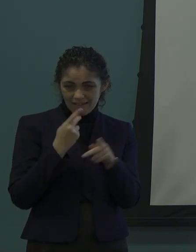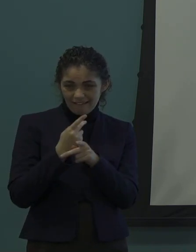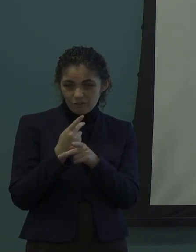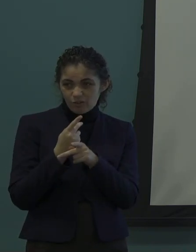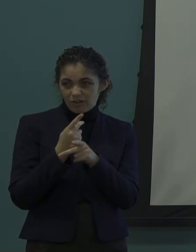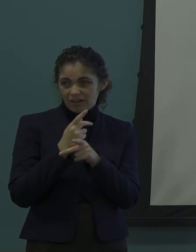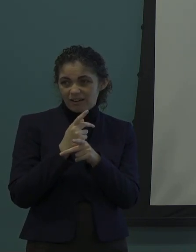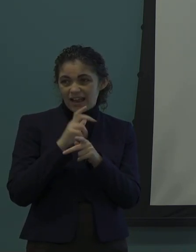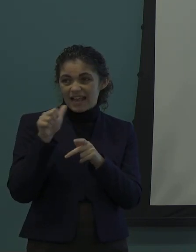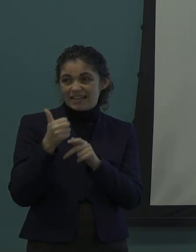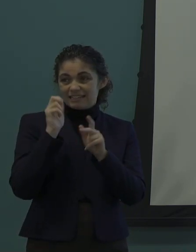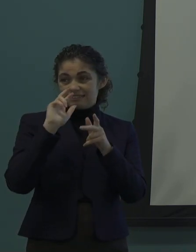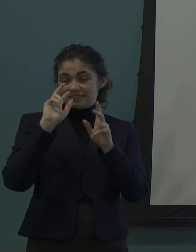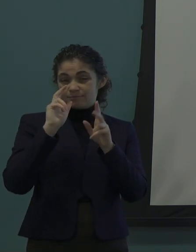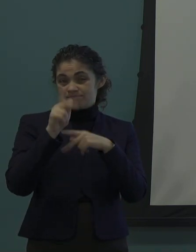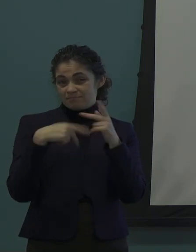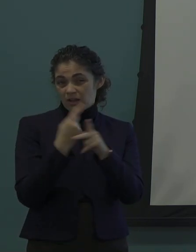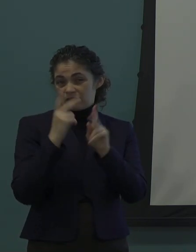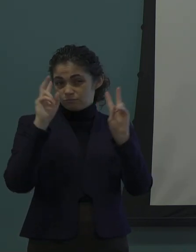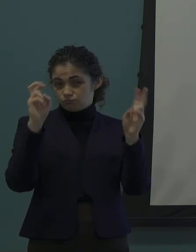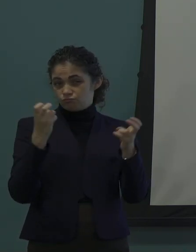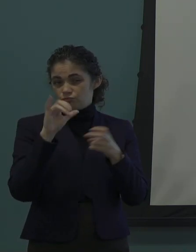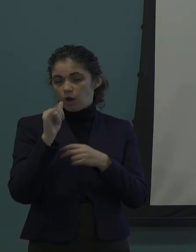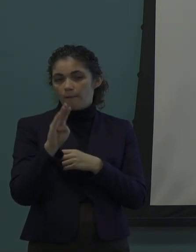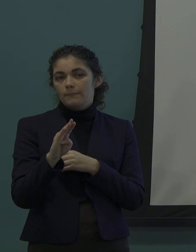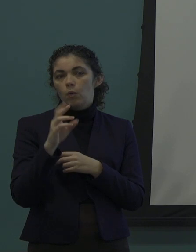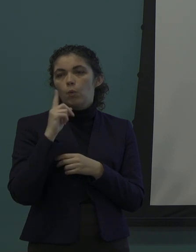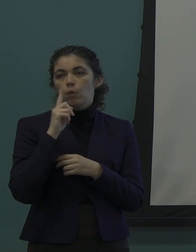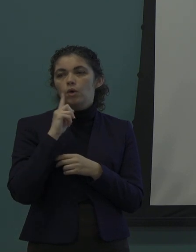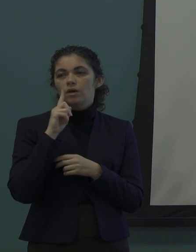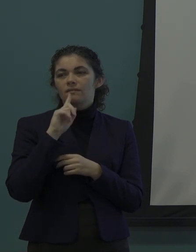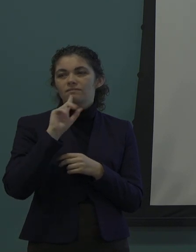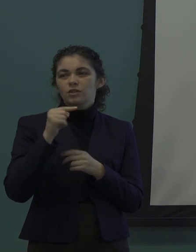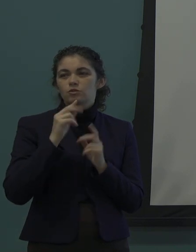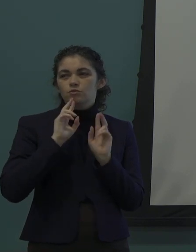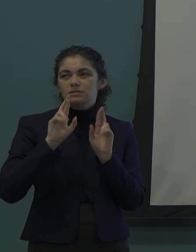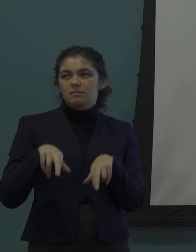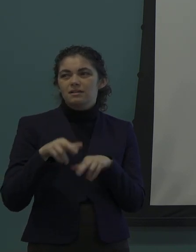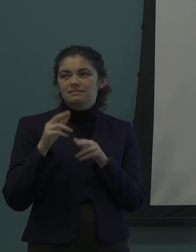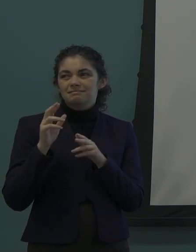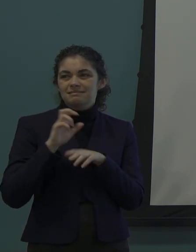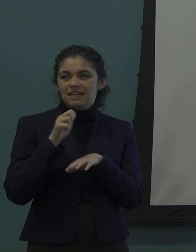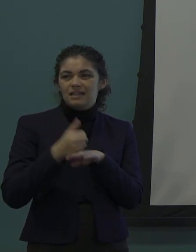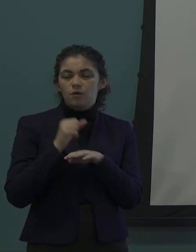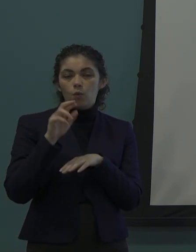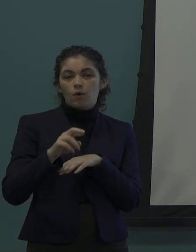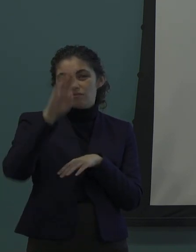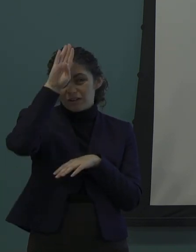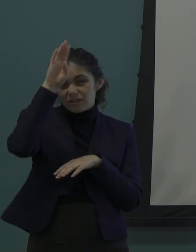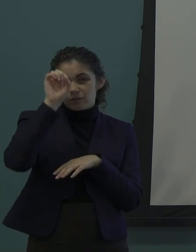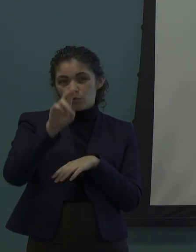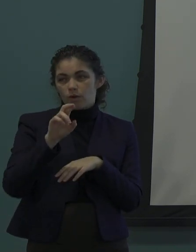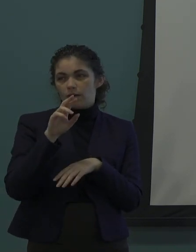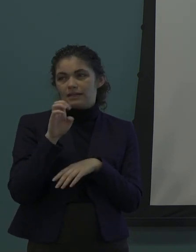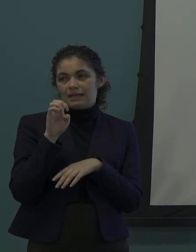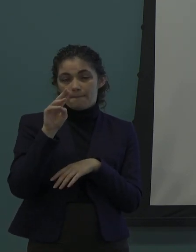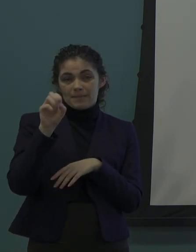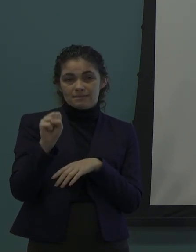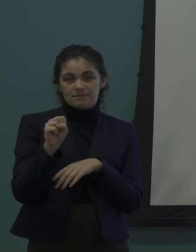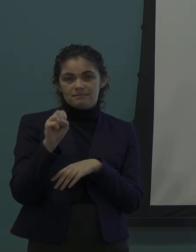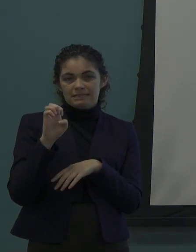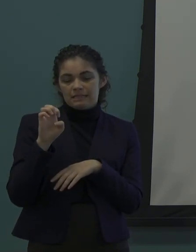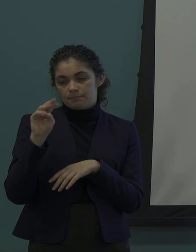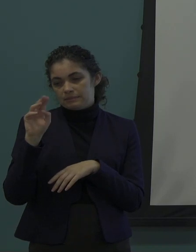any job type or first responder setting, like our firefighters and our paramedics. And